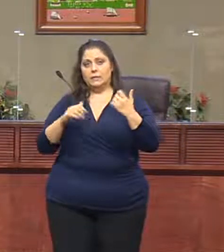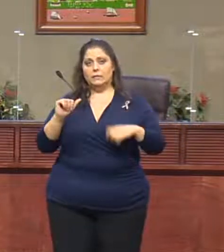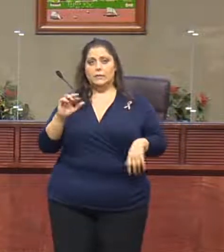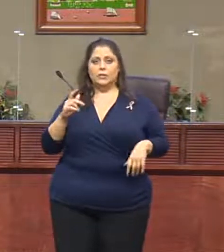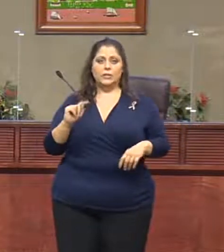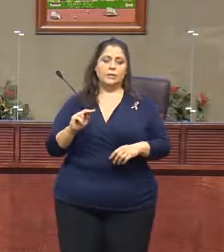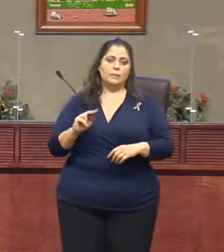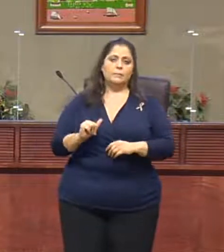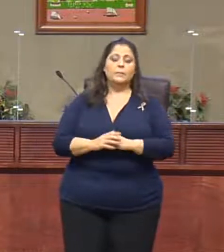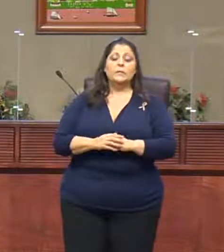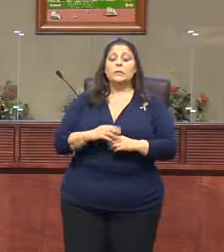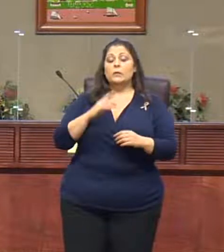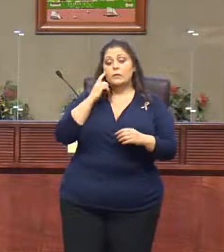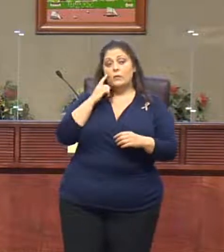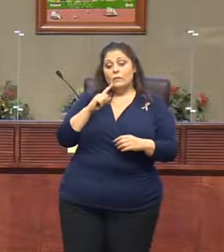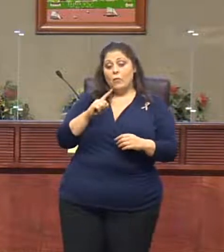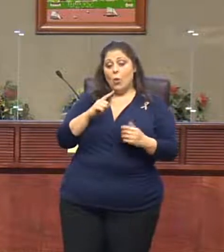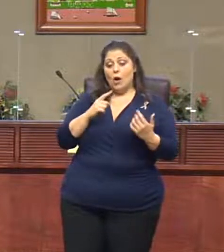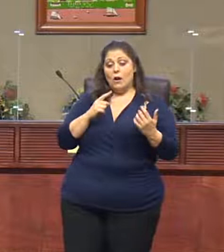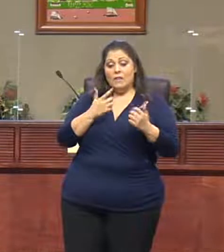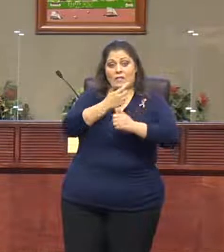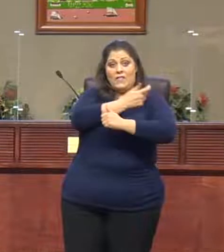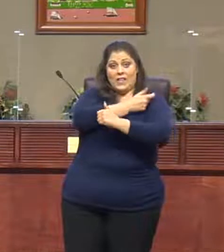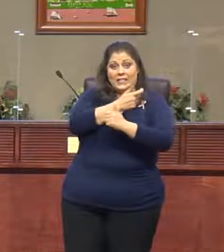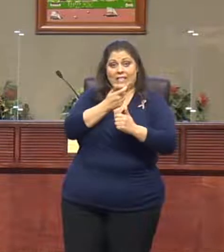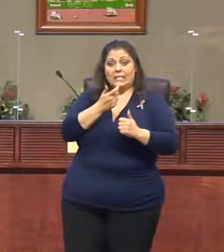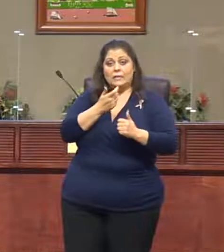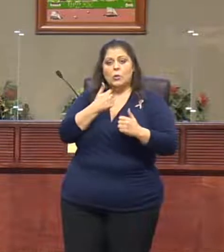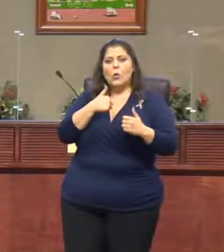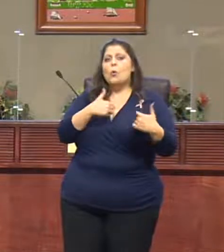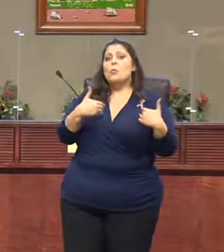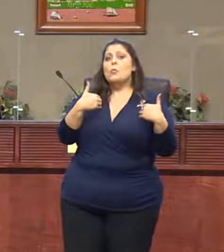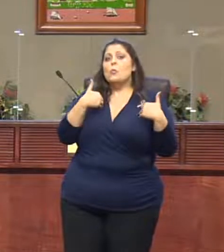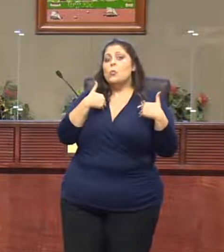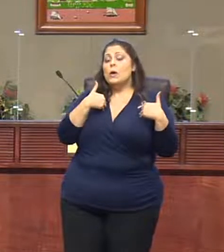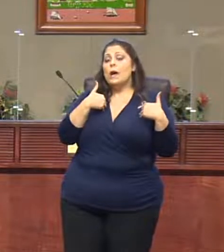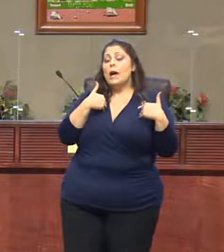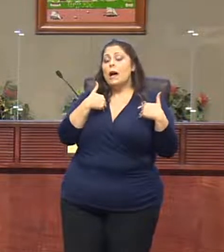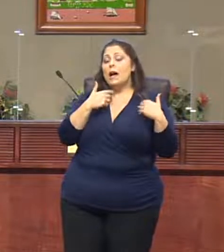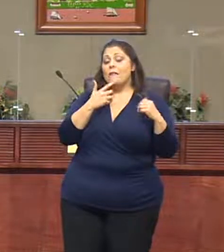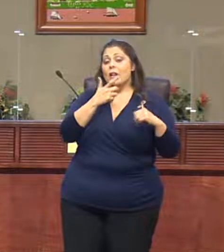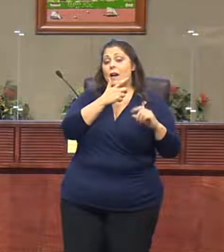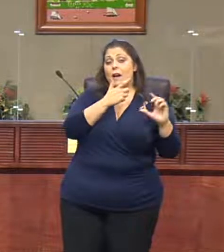With regard to the vaccines, we have administered in our county